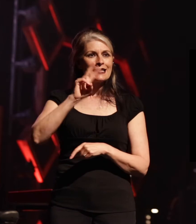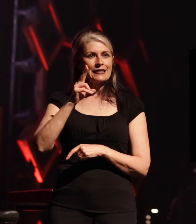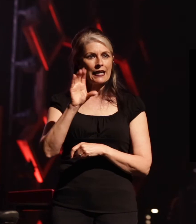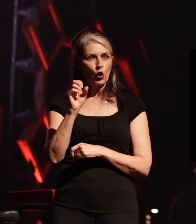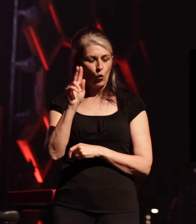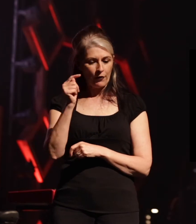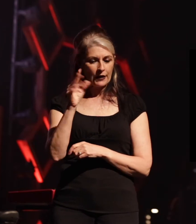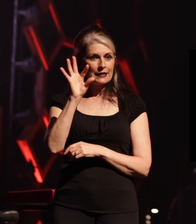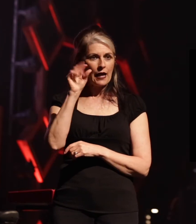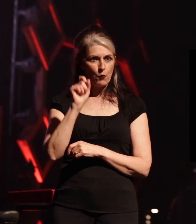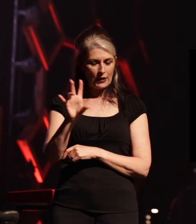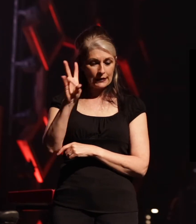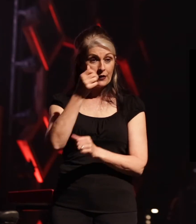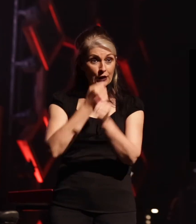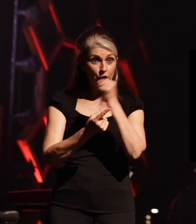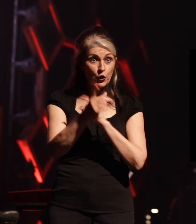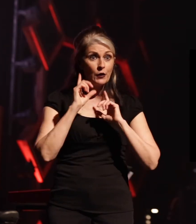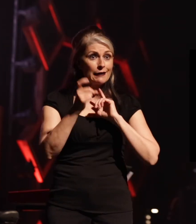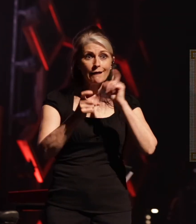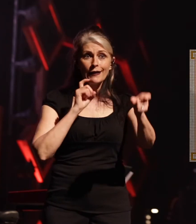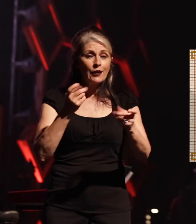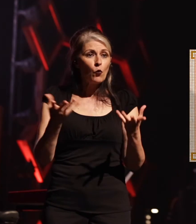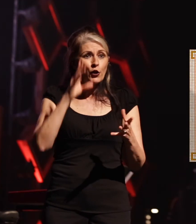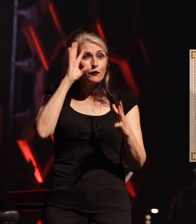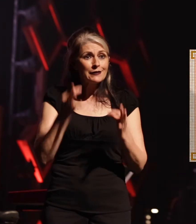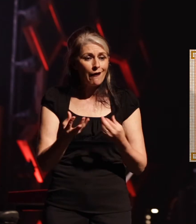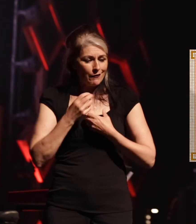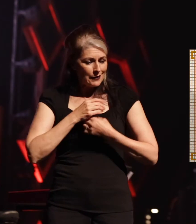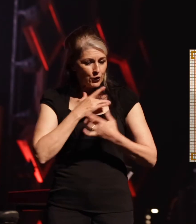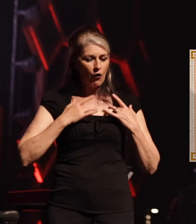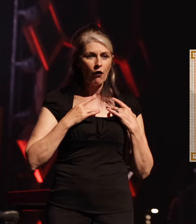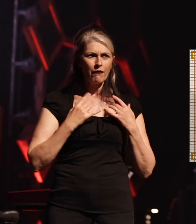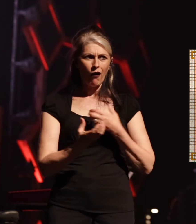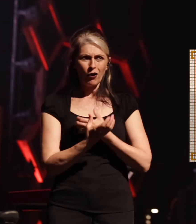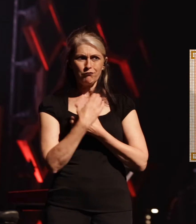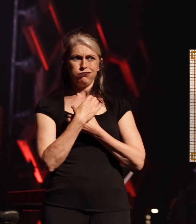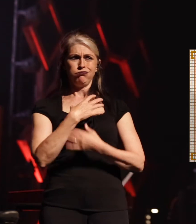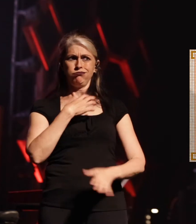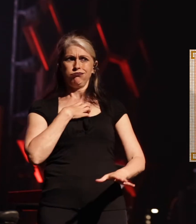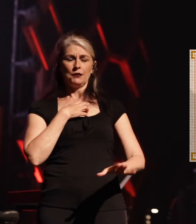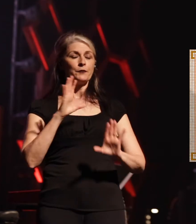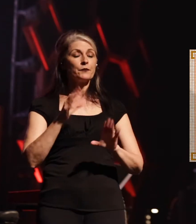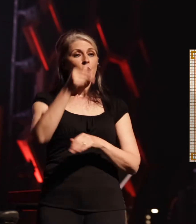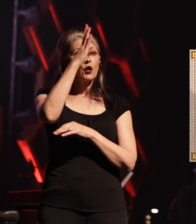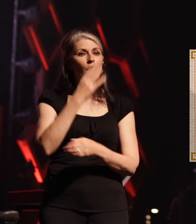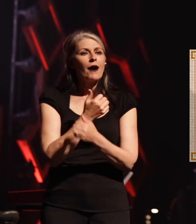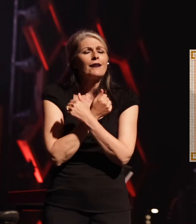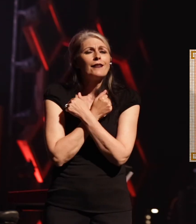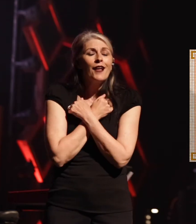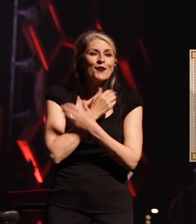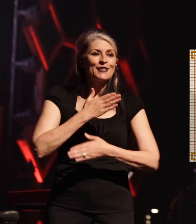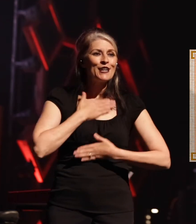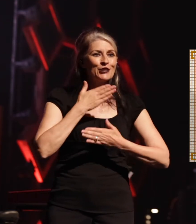says, each of you should give what you have decided in your heart to give, not reluctantly or under compulsion, for God loves a cheerful giver. He wanted them